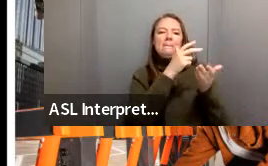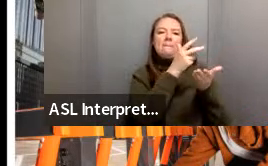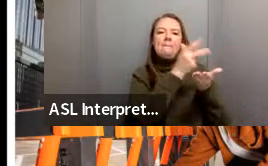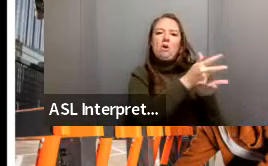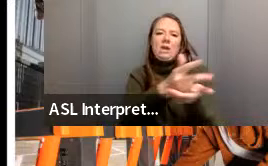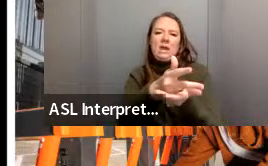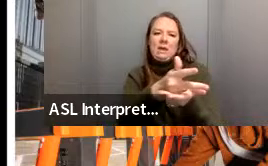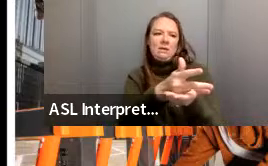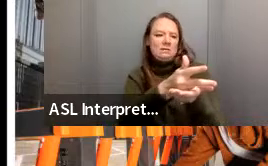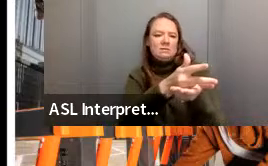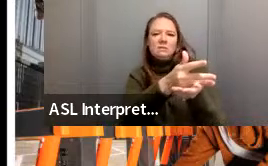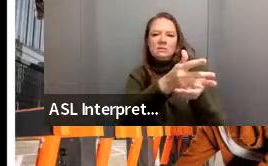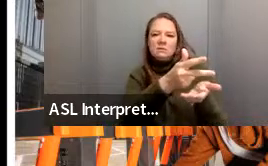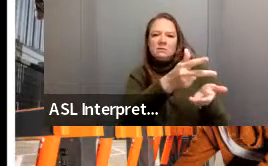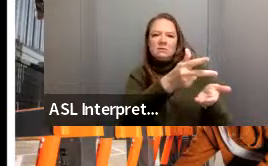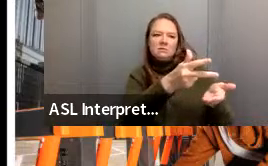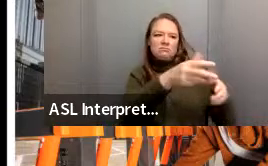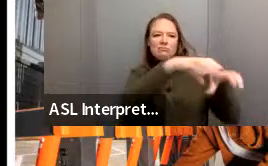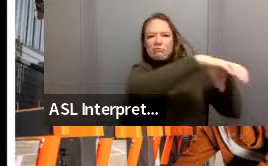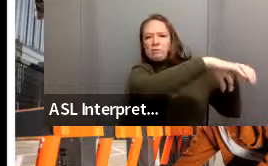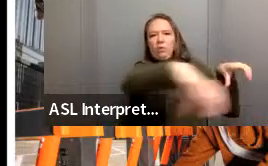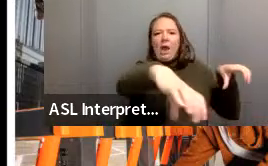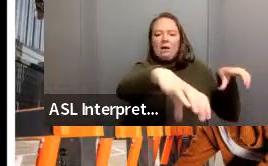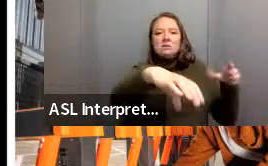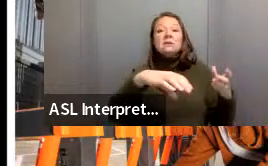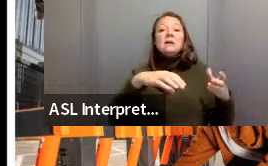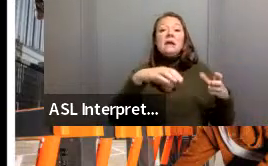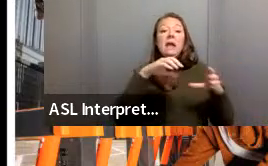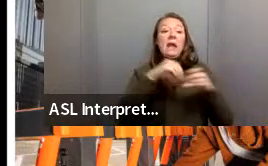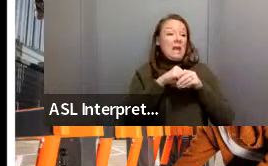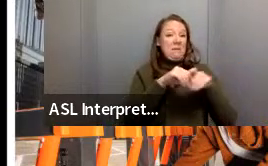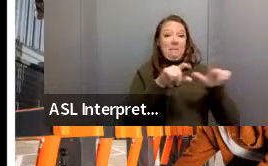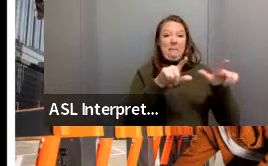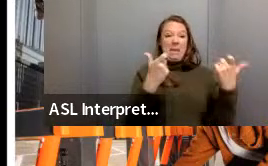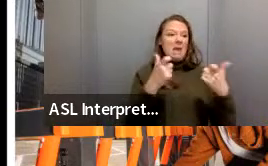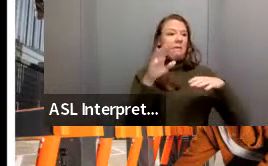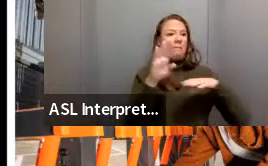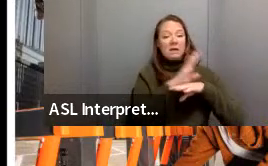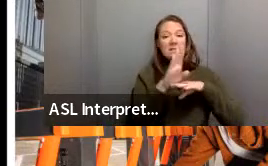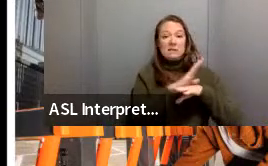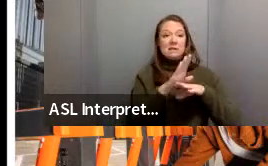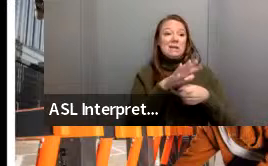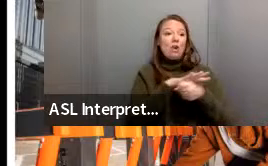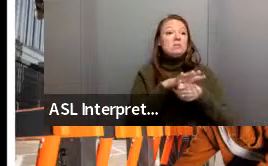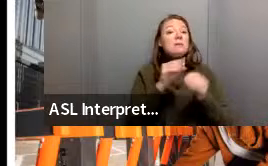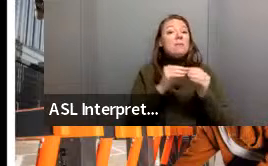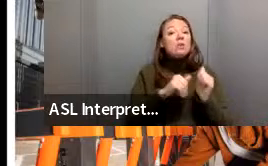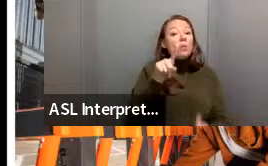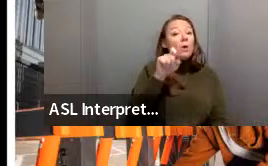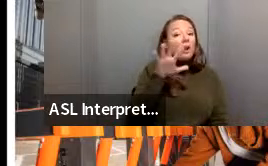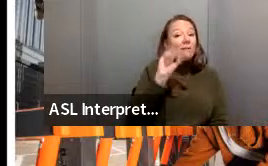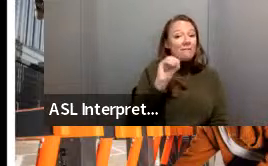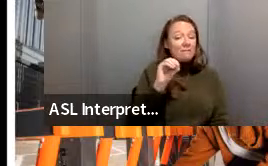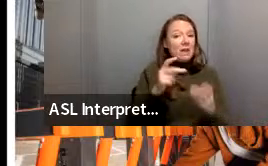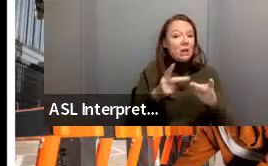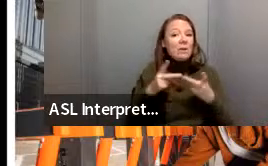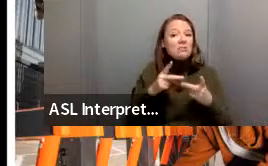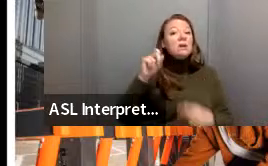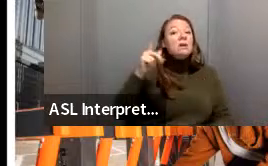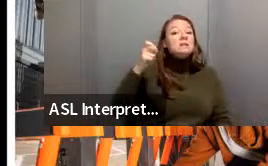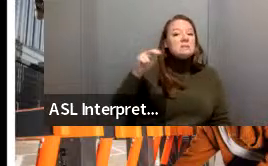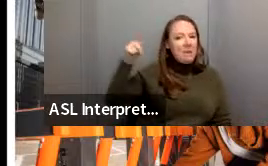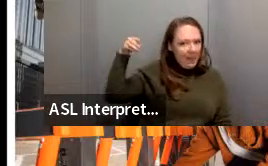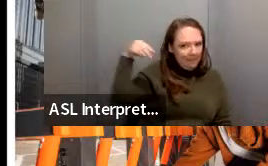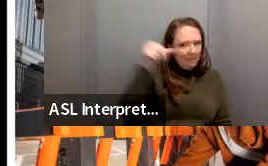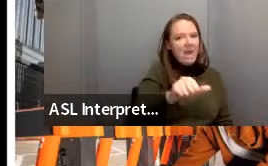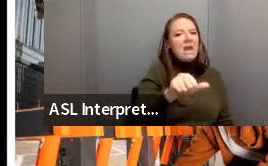in dense commercial areas throughout the city of Pittsburgh, in over 150 locations, SPIN paid for the installation of parking